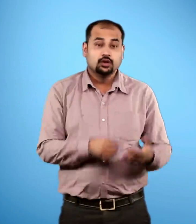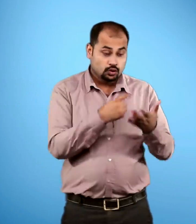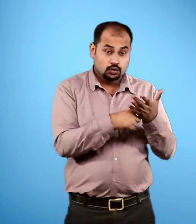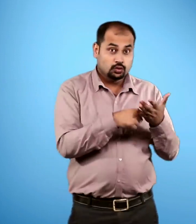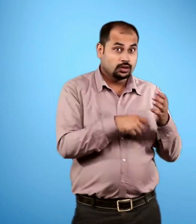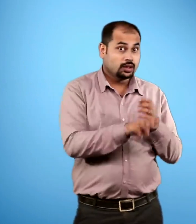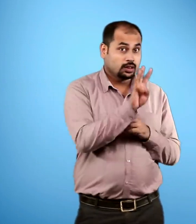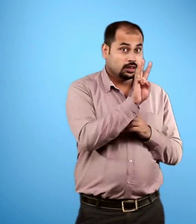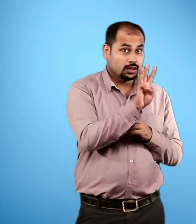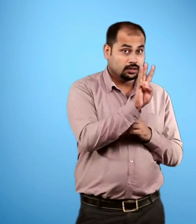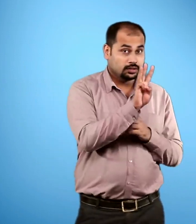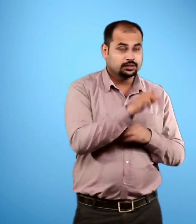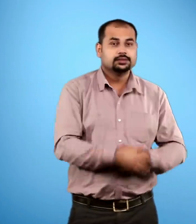Rule 3.